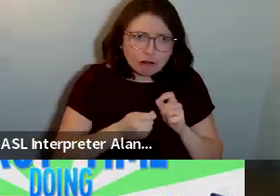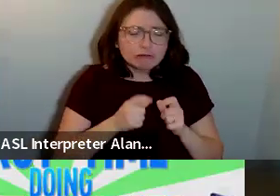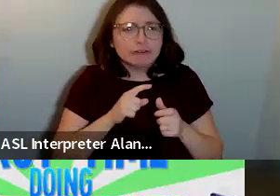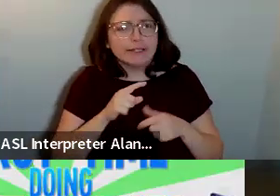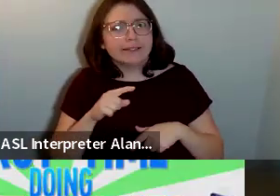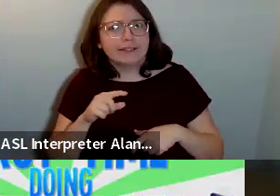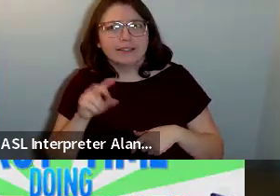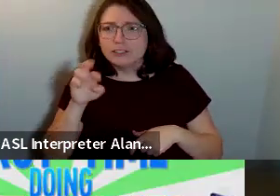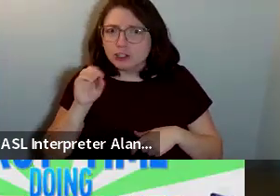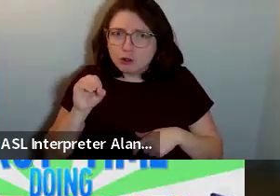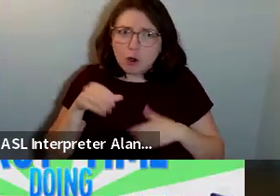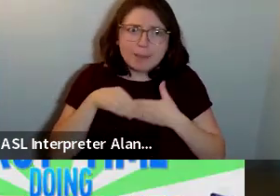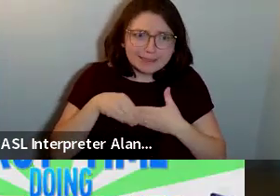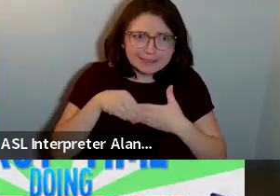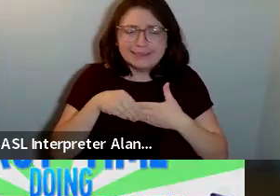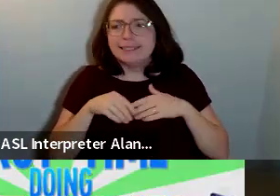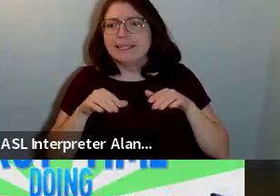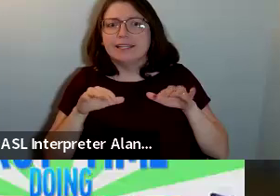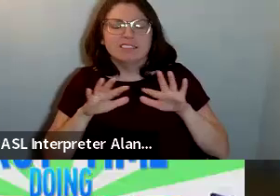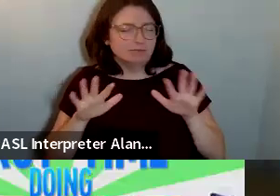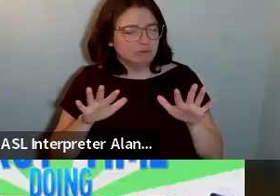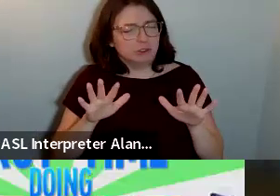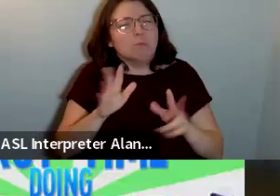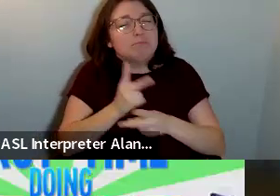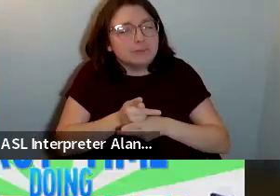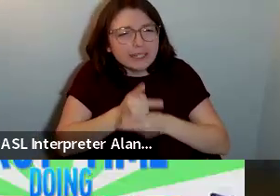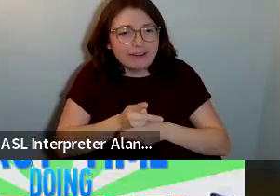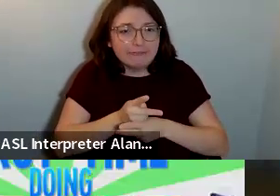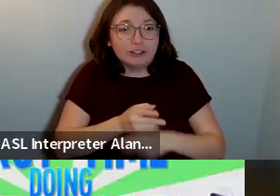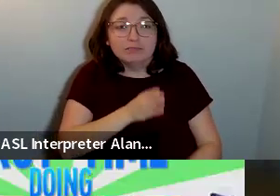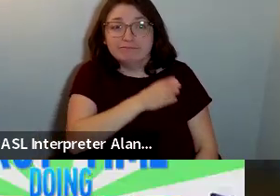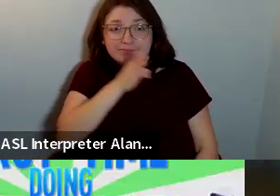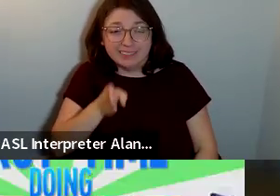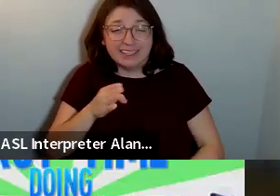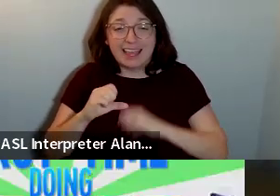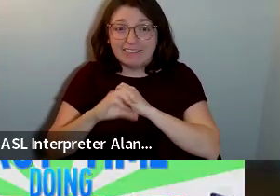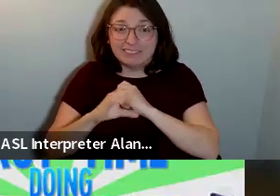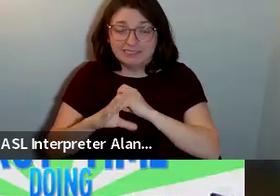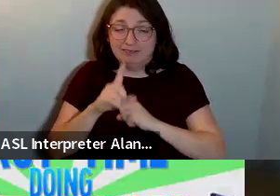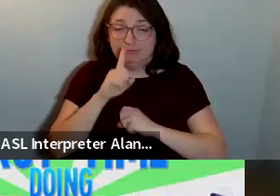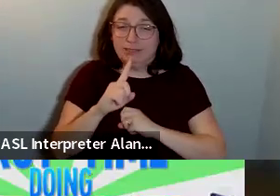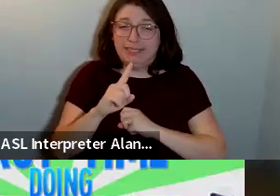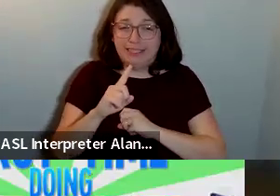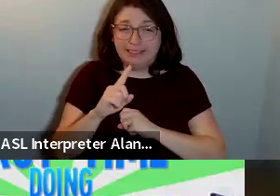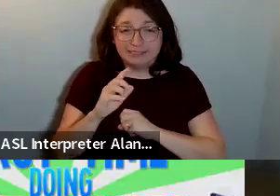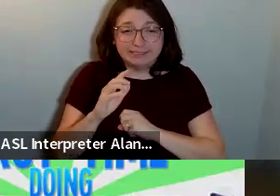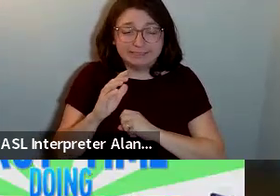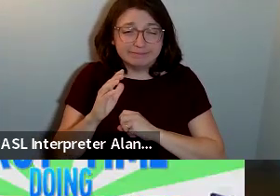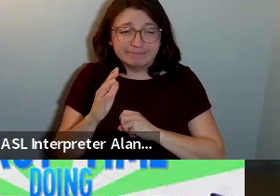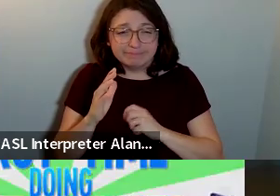beware. Here is an ad which really rather strikingly represents